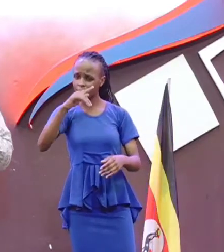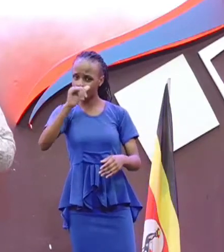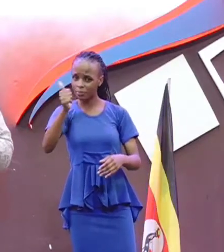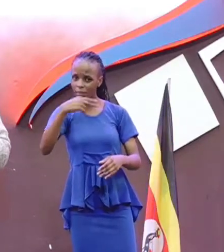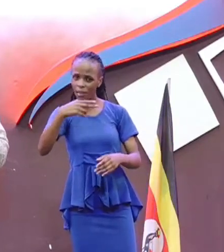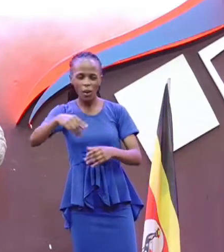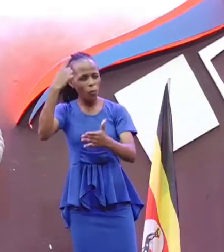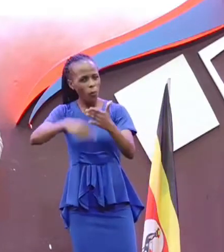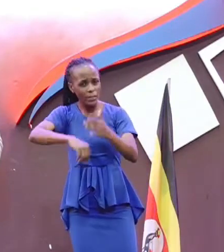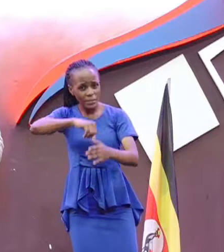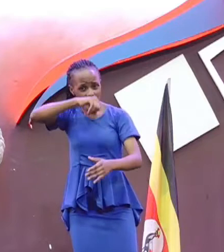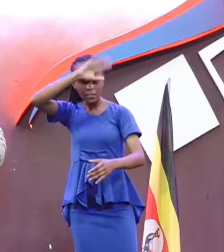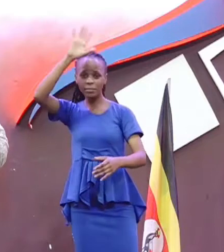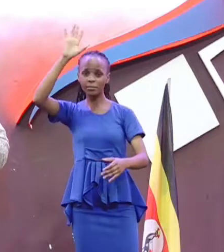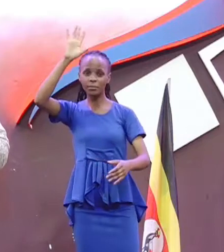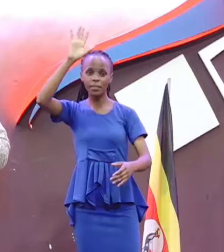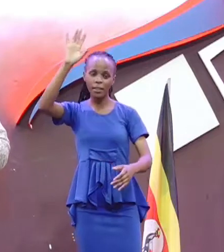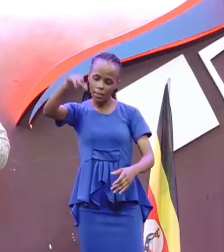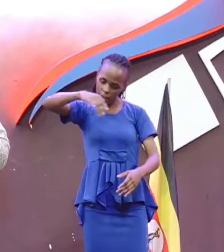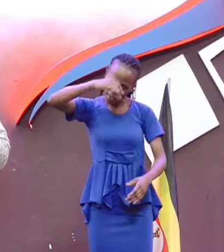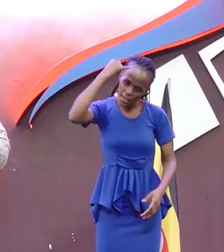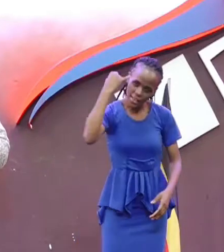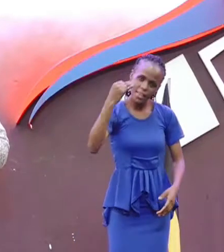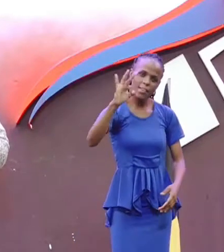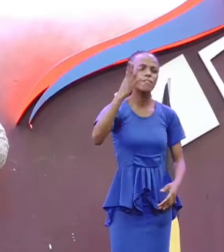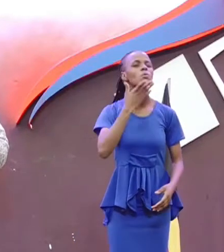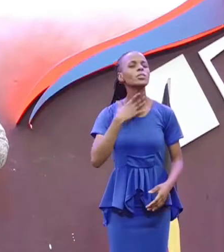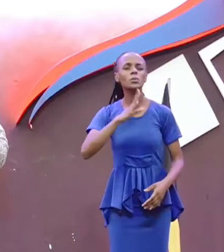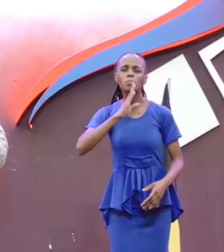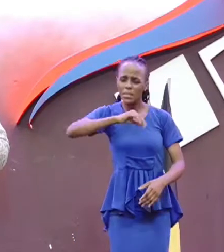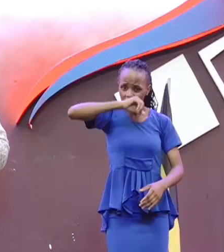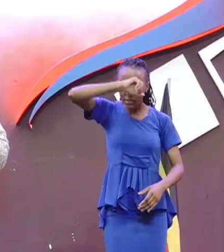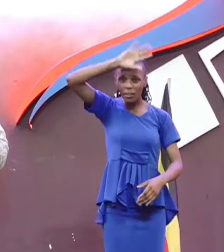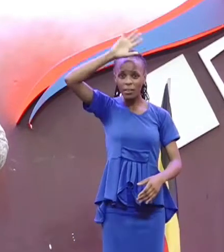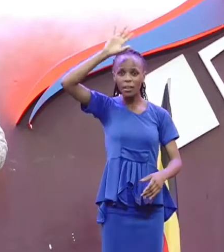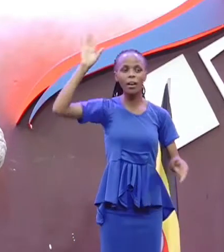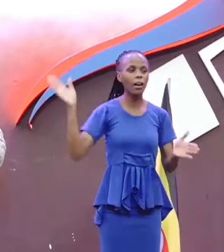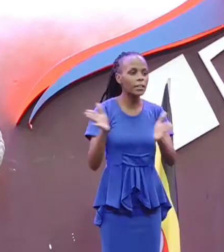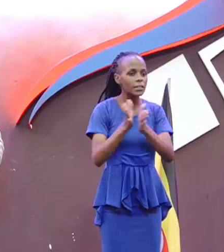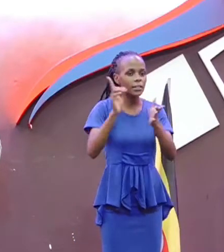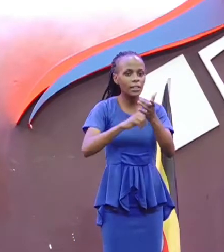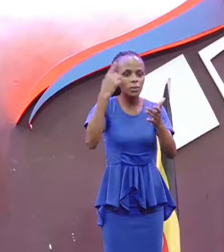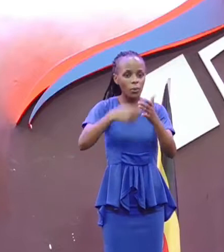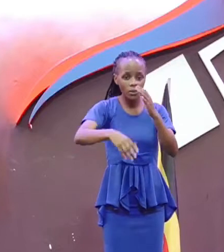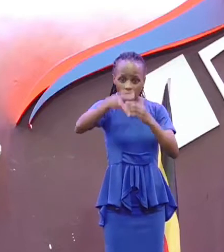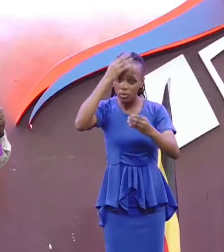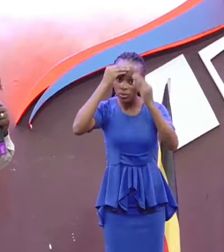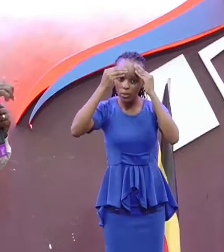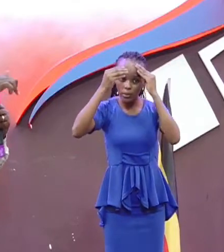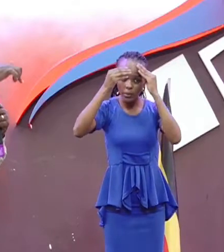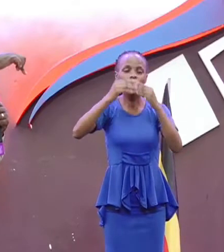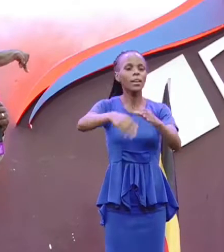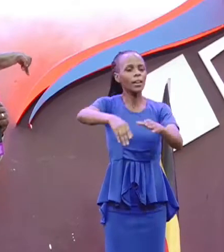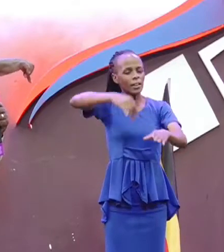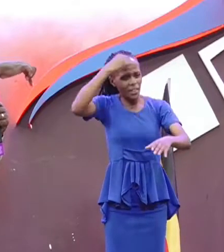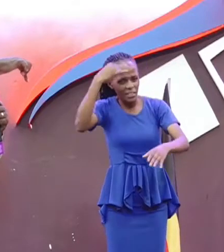Hezekiah. It is amazing that if you want to wonder and get a lesson